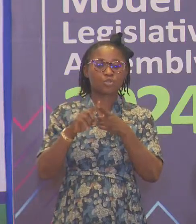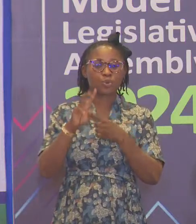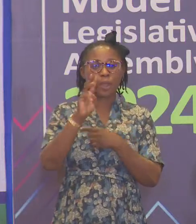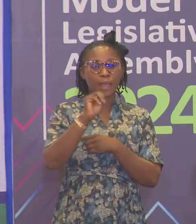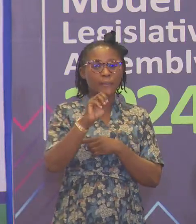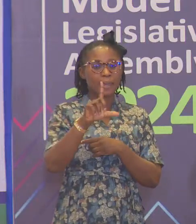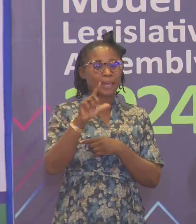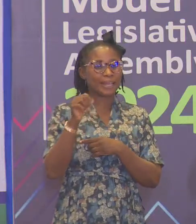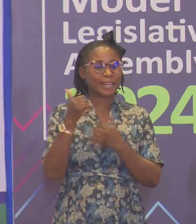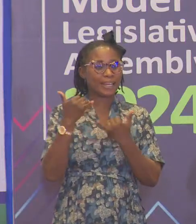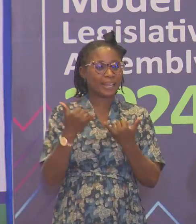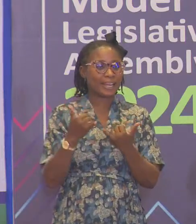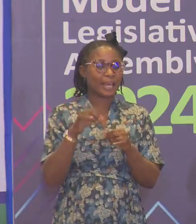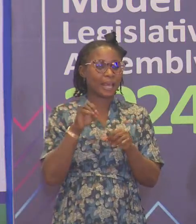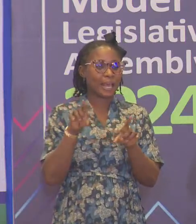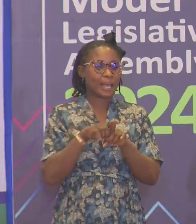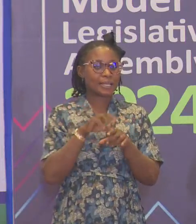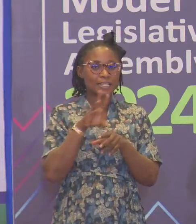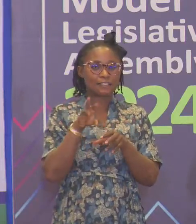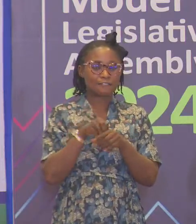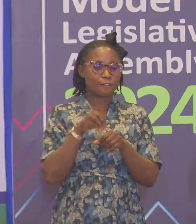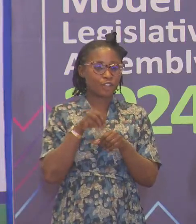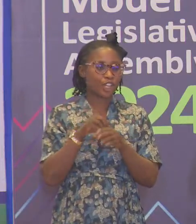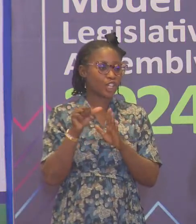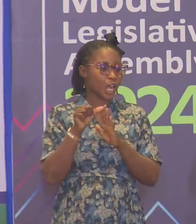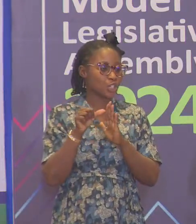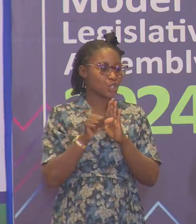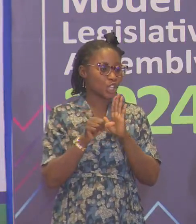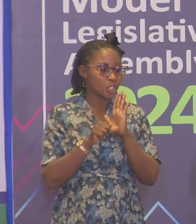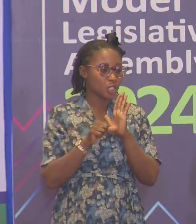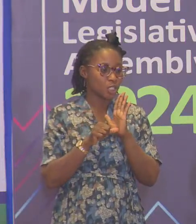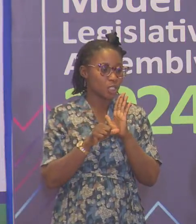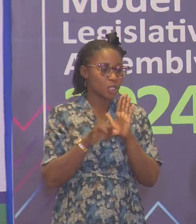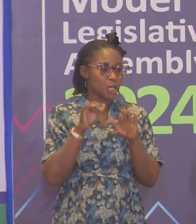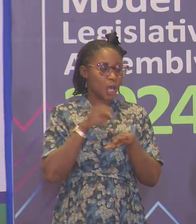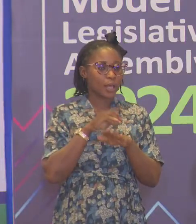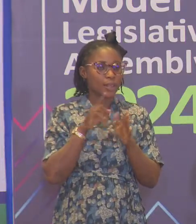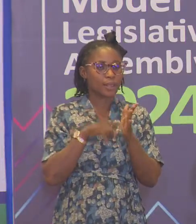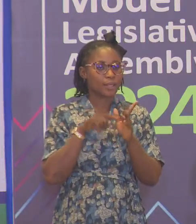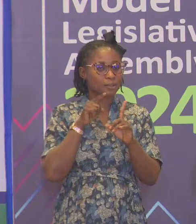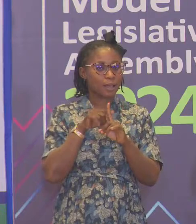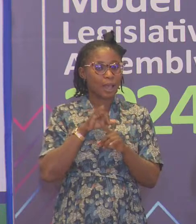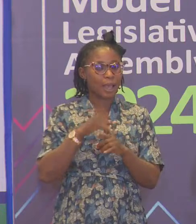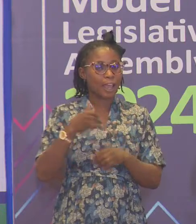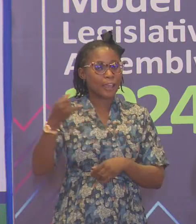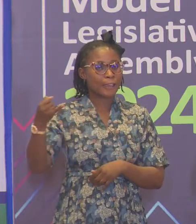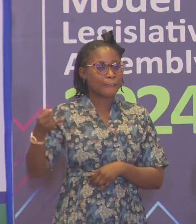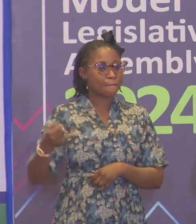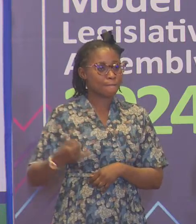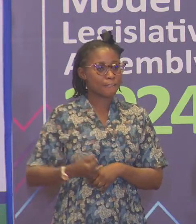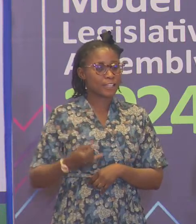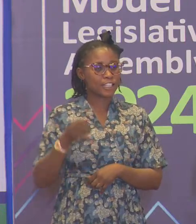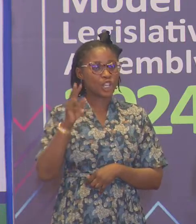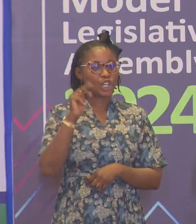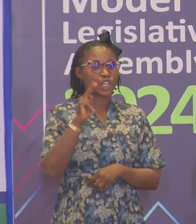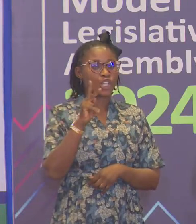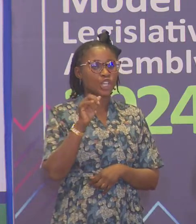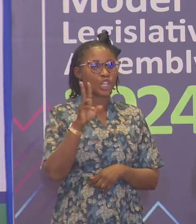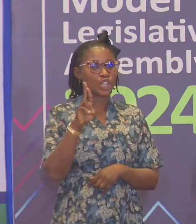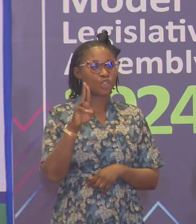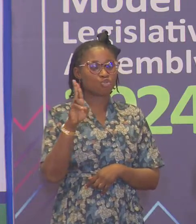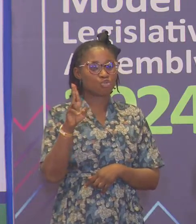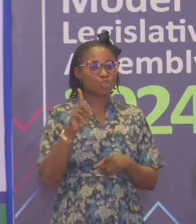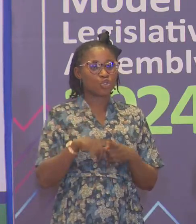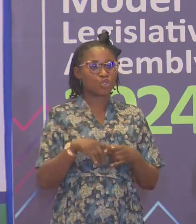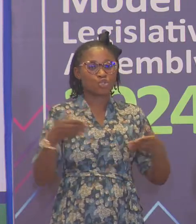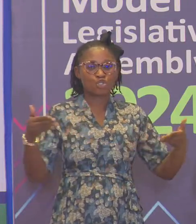Assembly as contained thereto on the agenda. And at this point, I would like to invite Nkiru to introduce the